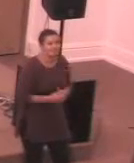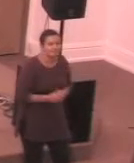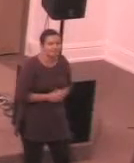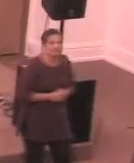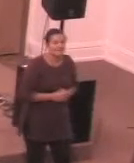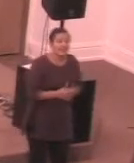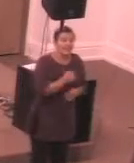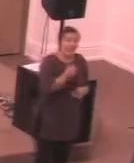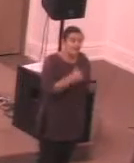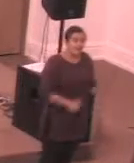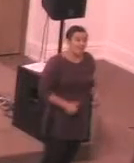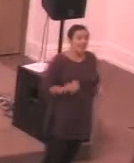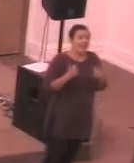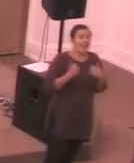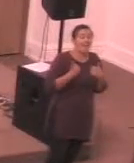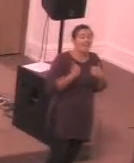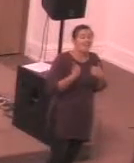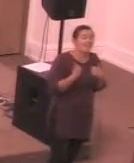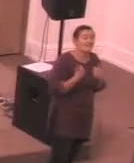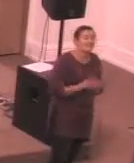alive. I'm